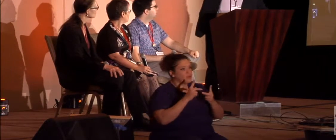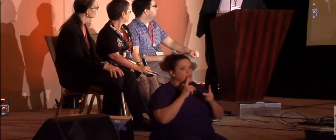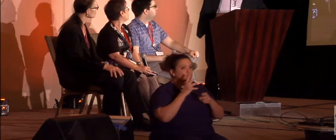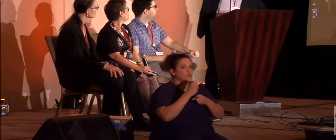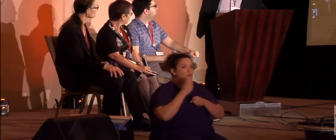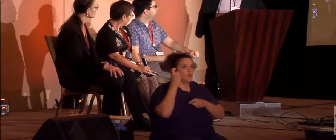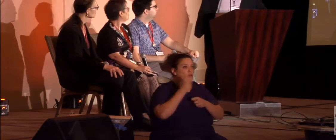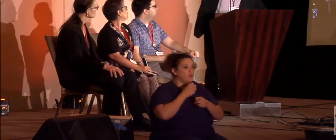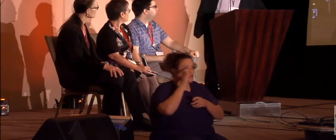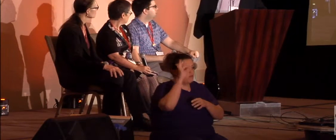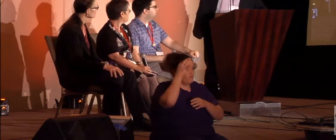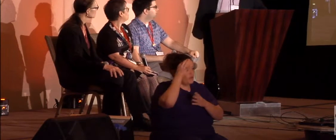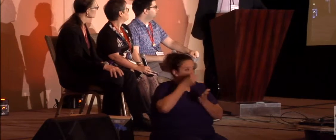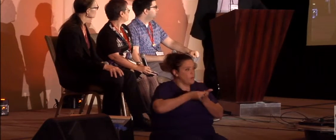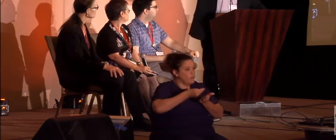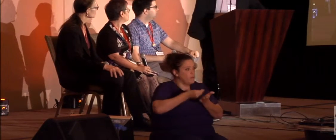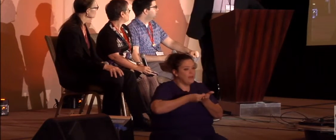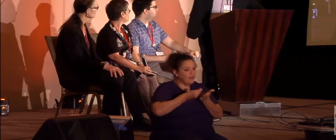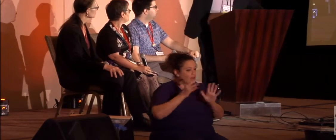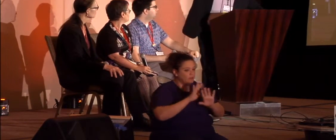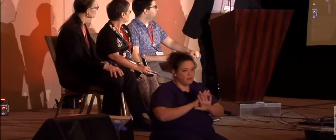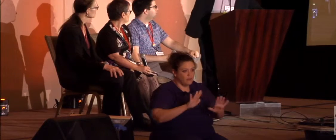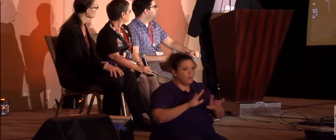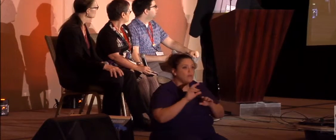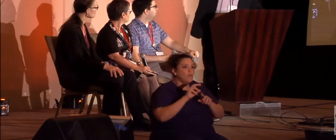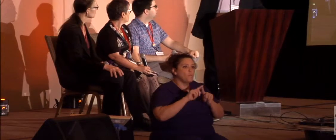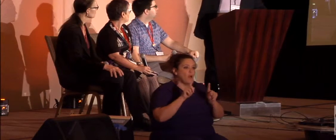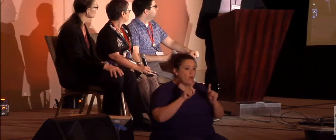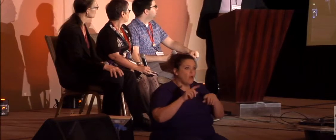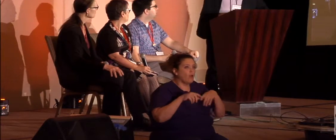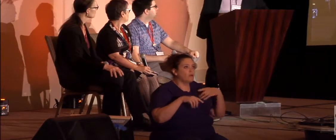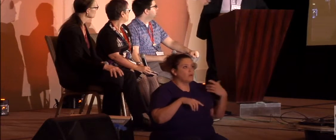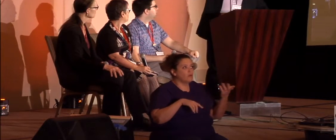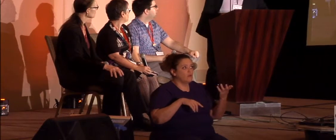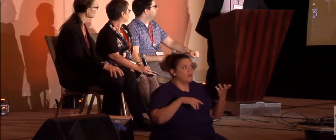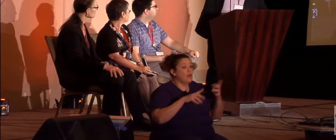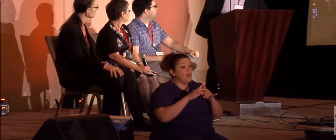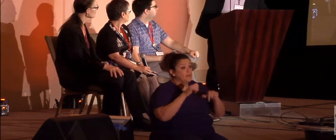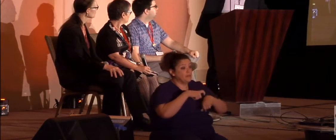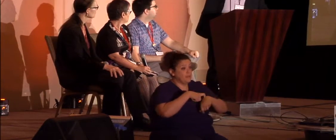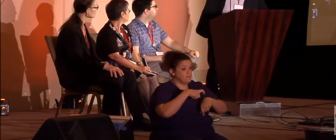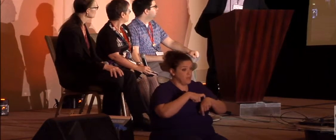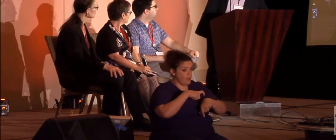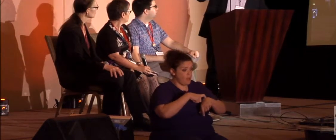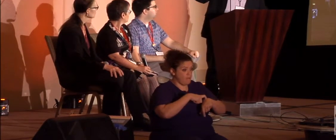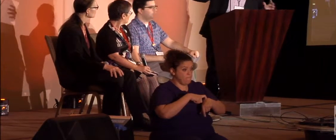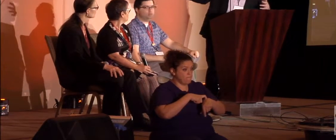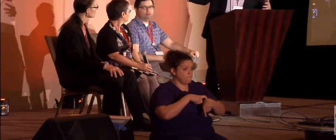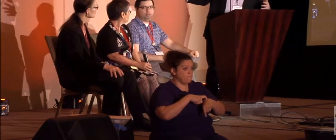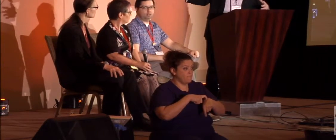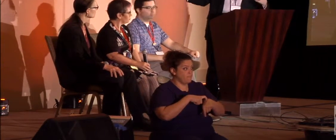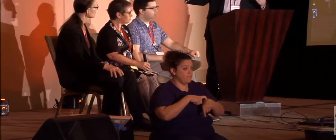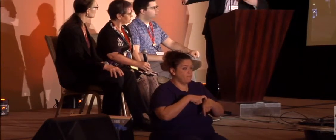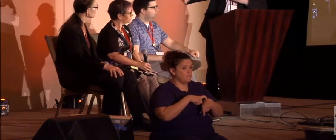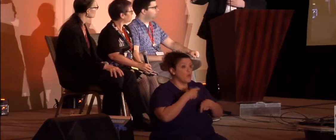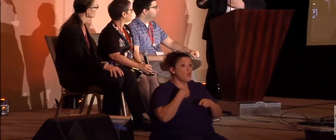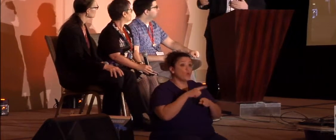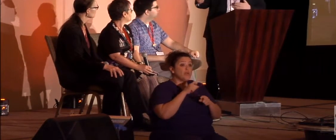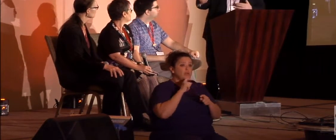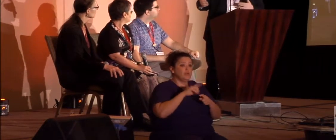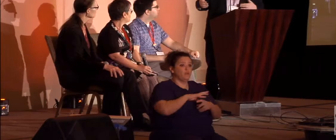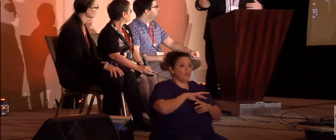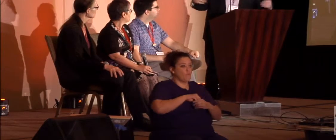to see the whole program gone. But at the same time, we have to be, do you all think we have to be part of